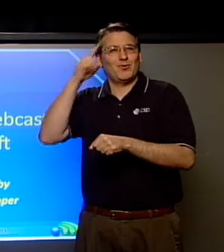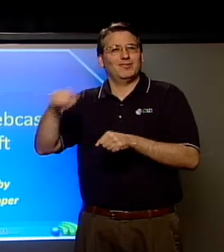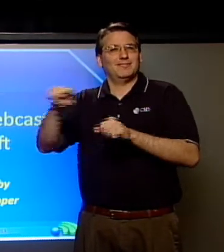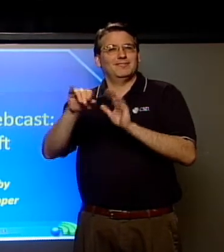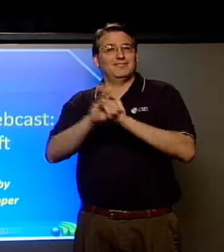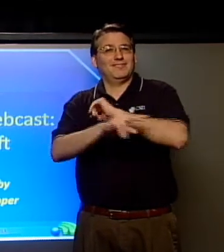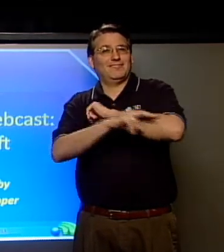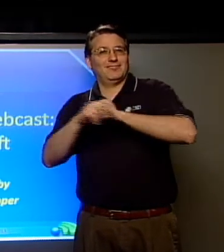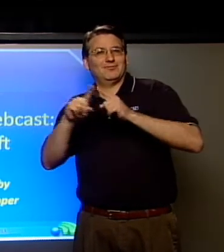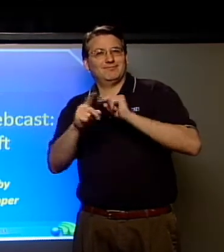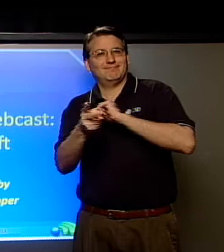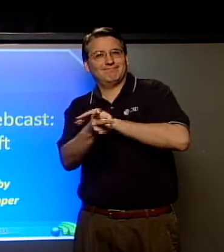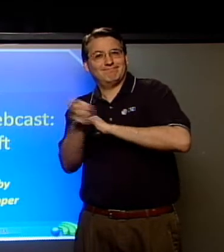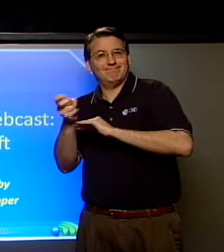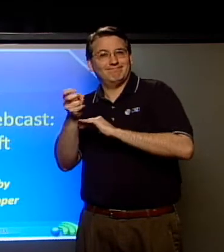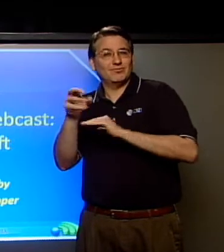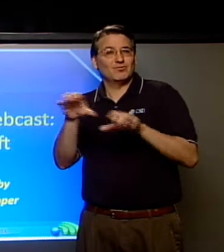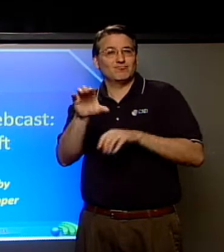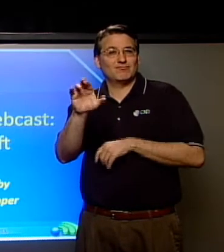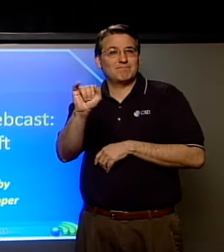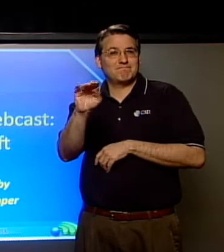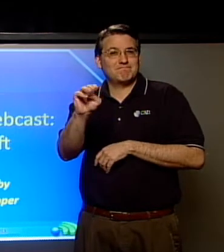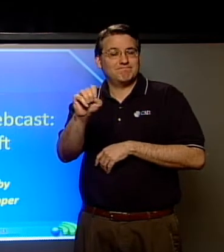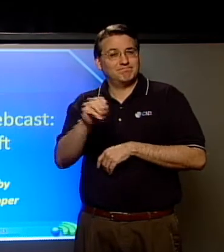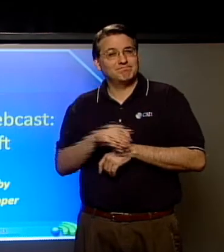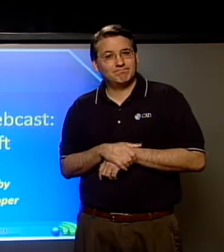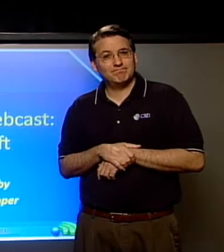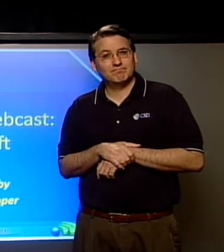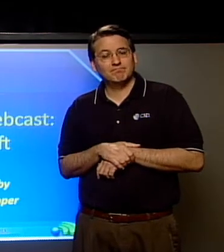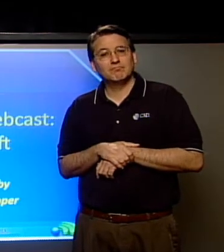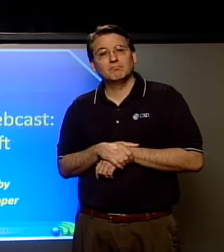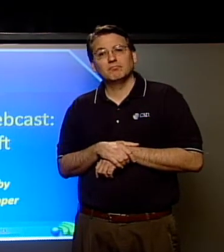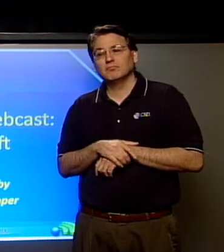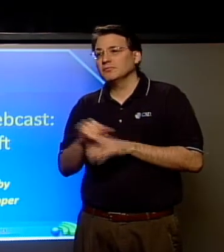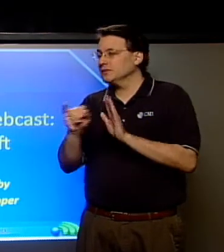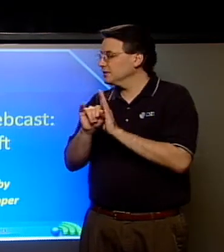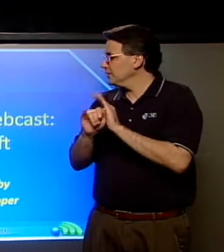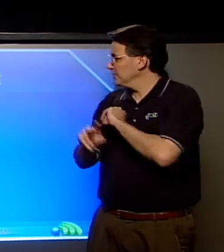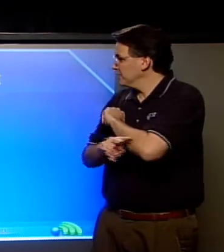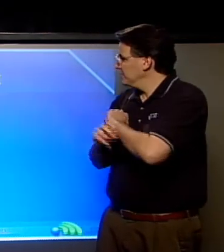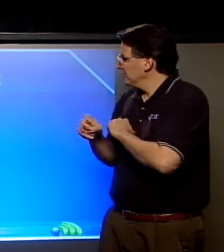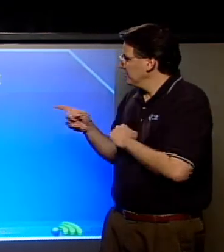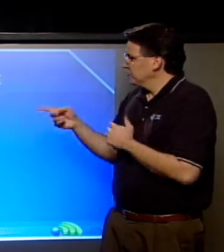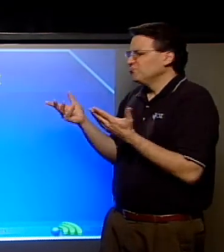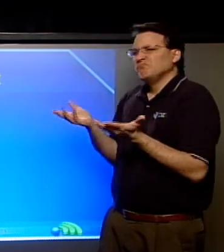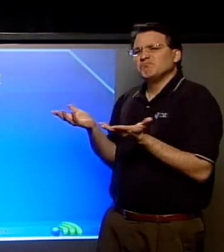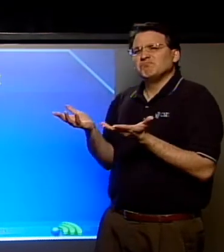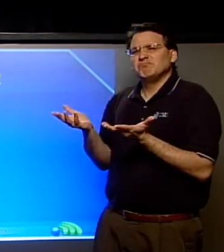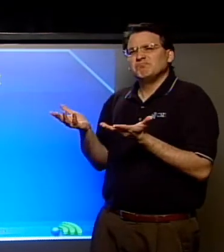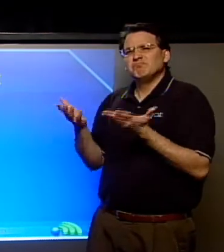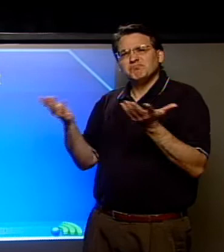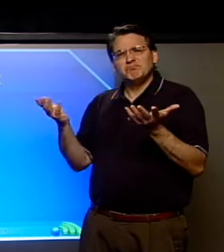Hopefully you'll share this with your friends and family and prevent more people from becoming victims to identity theft.